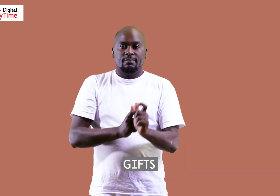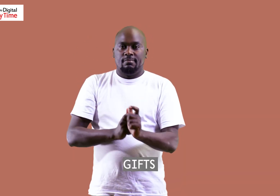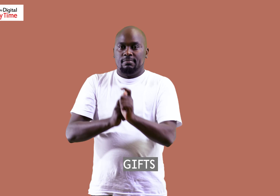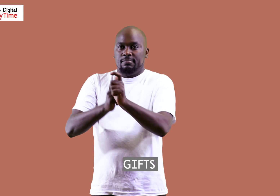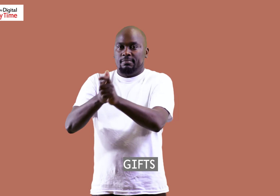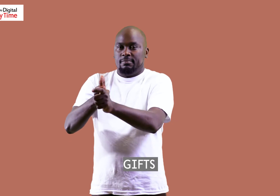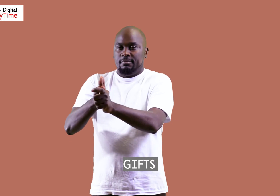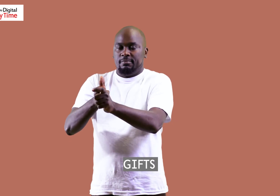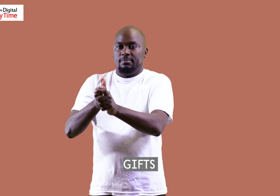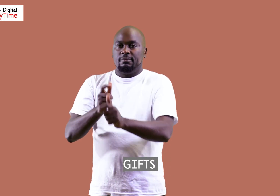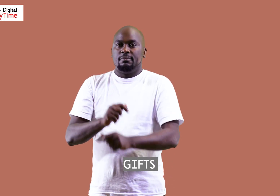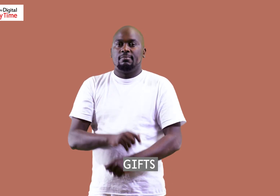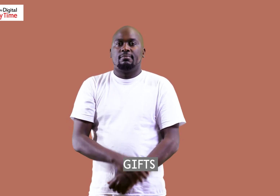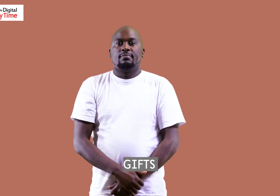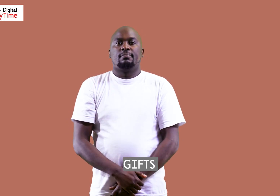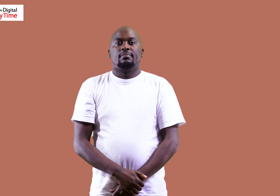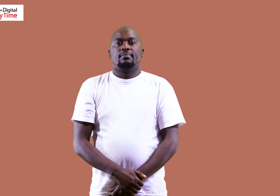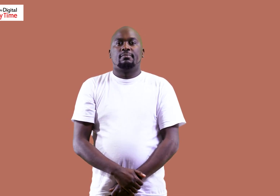Gifts.